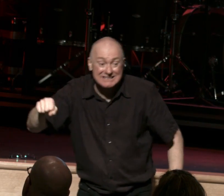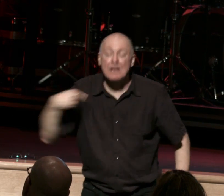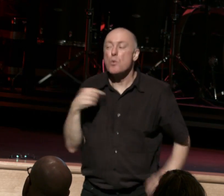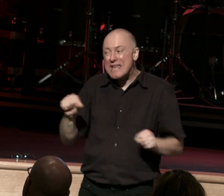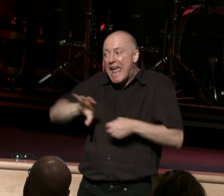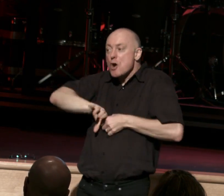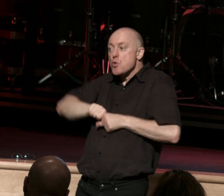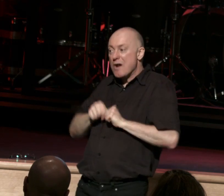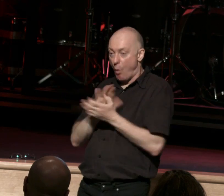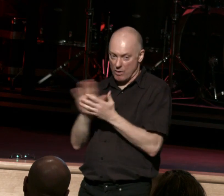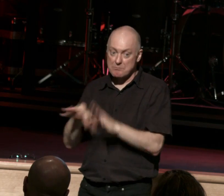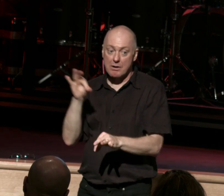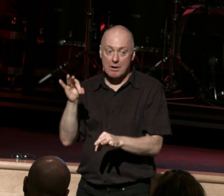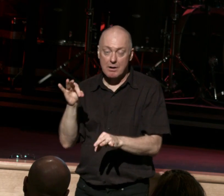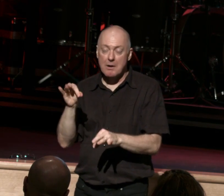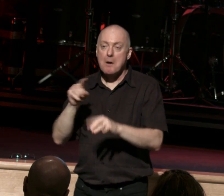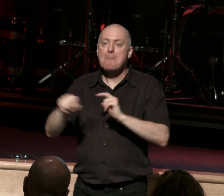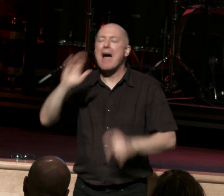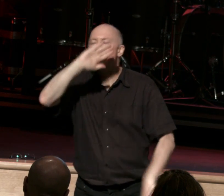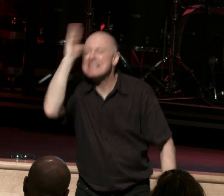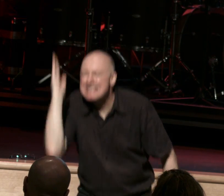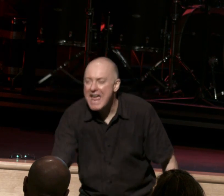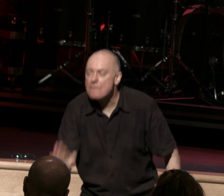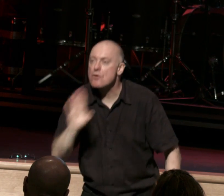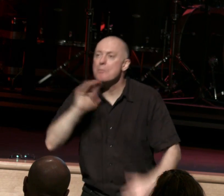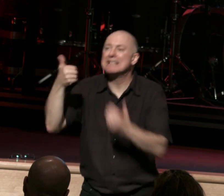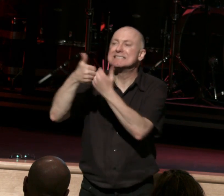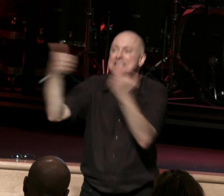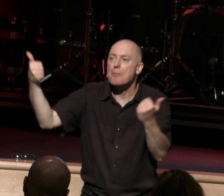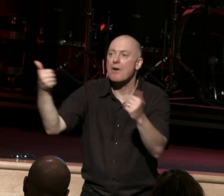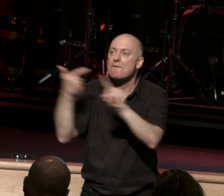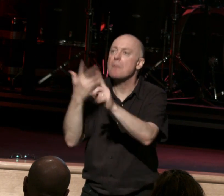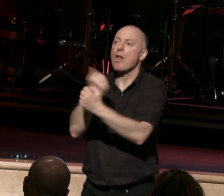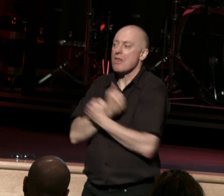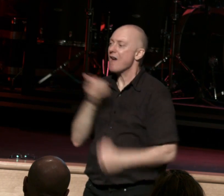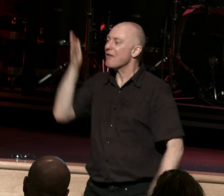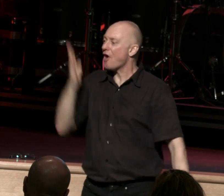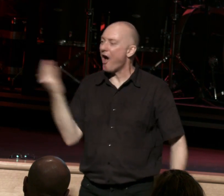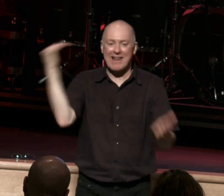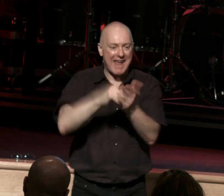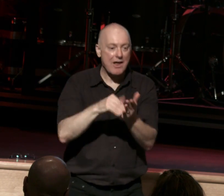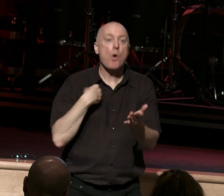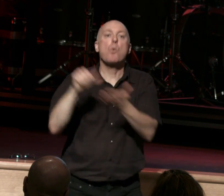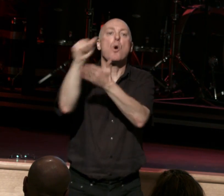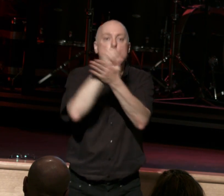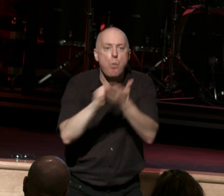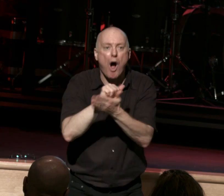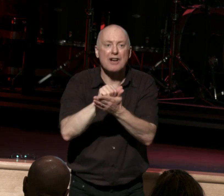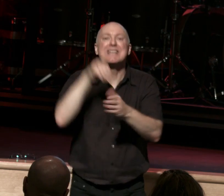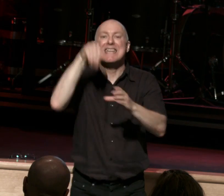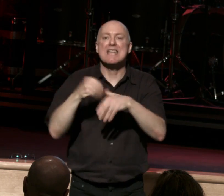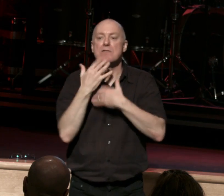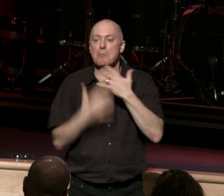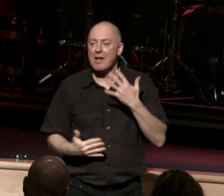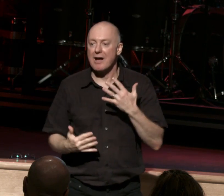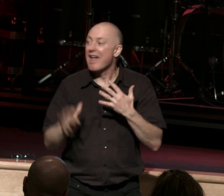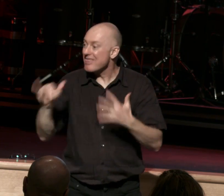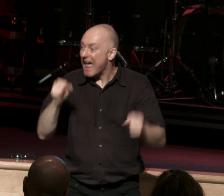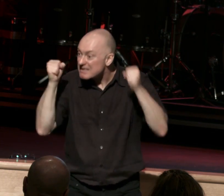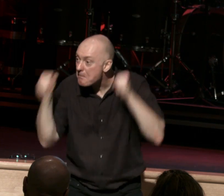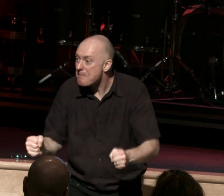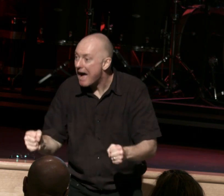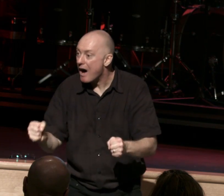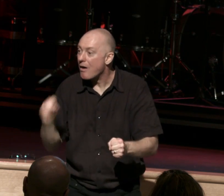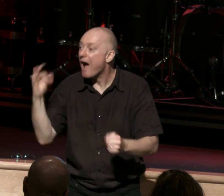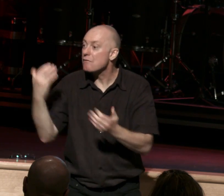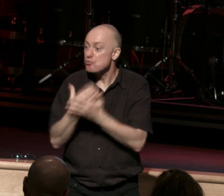we can grieve the Holy Spirit, as I said, but we can never be separated from the love of God again. We are washed in the blood.